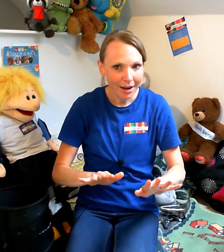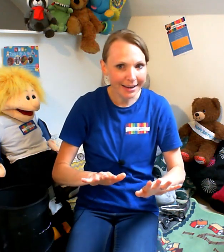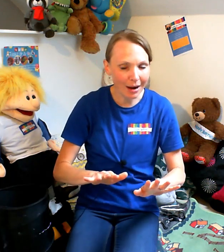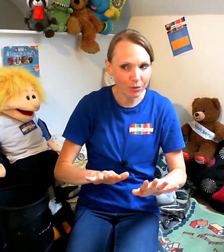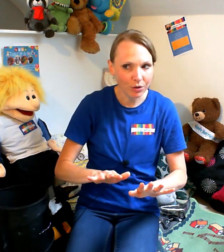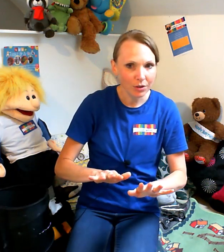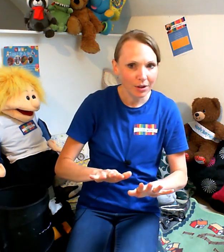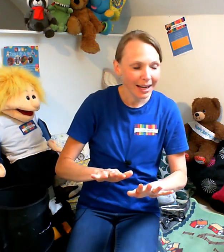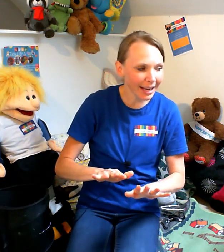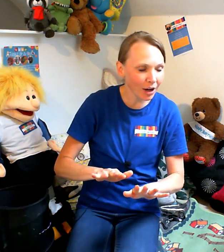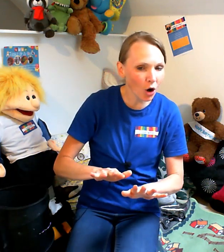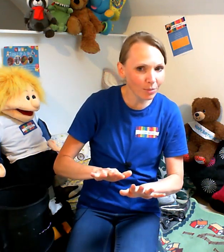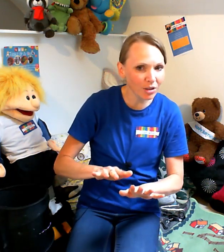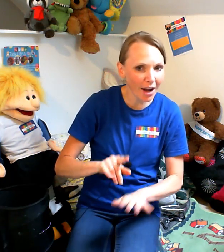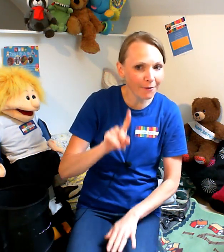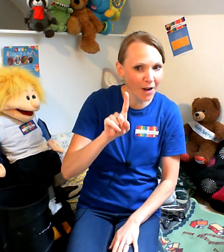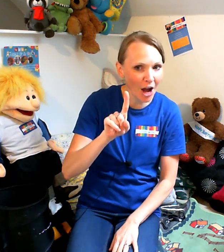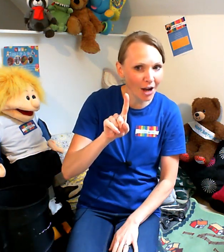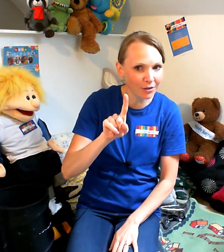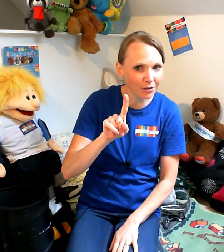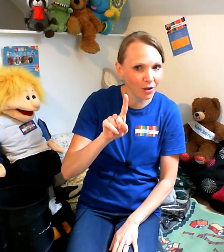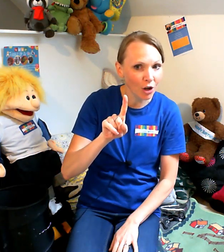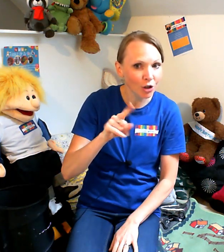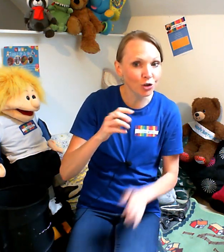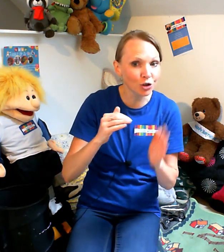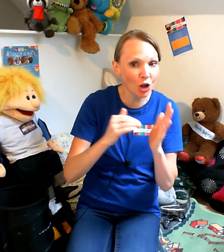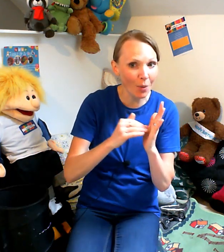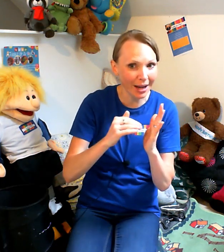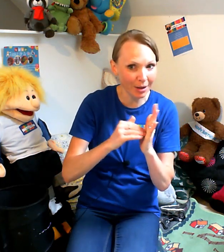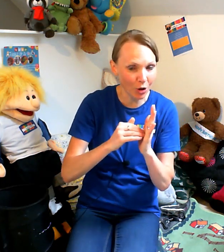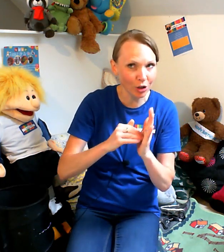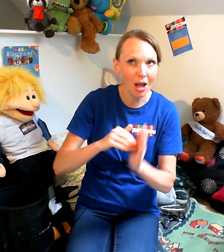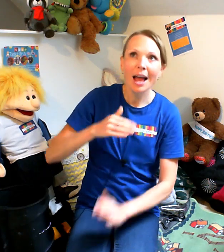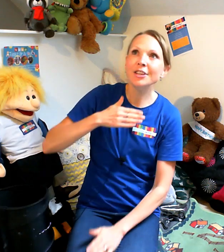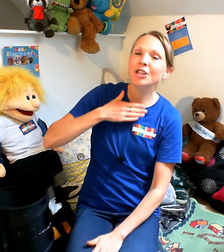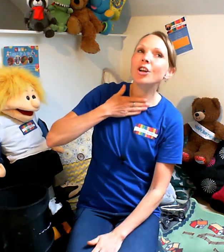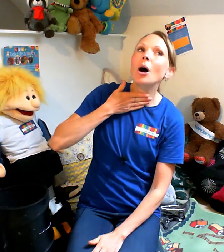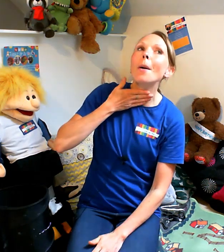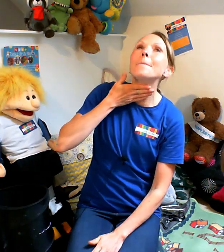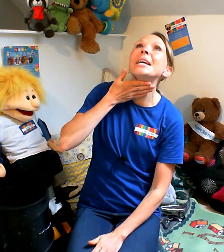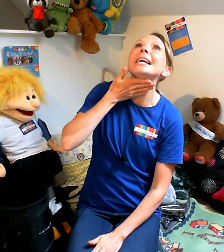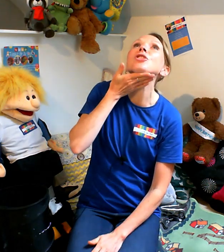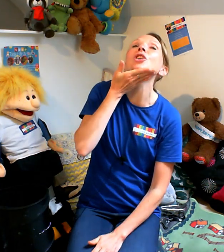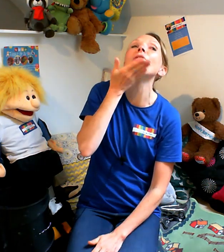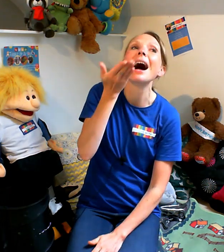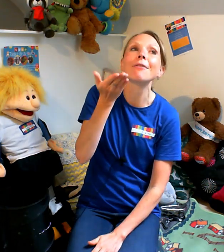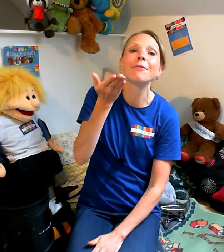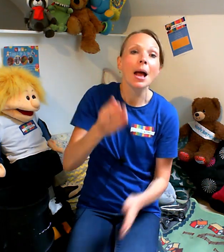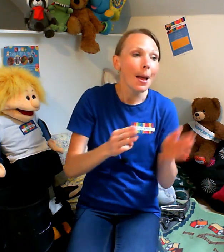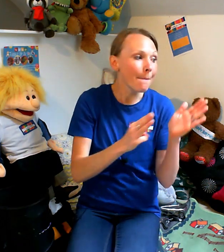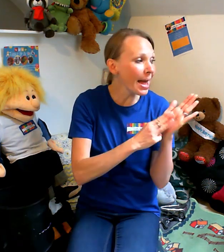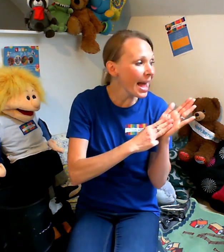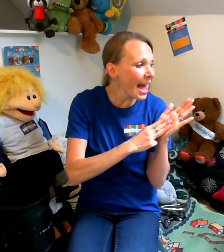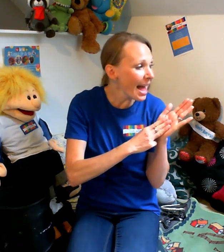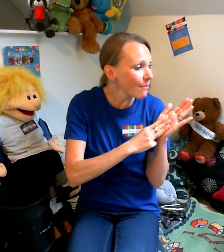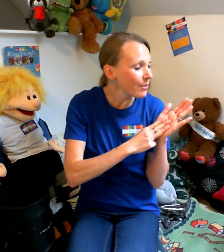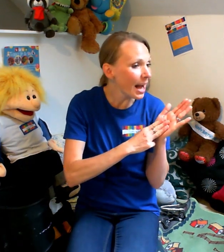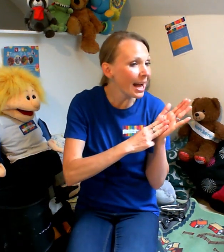Now, here comes her first zoo animal. She's got a big giraffe. Mary had